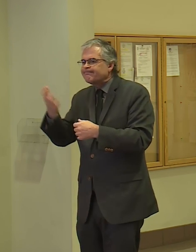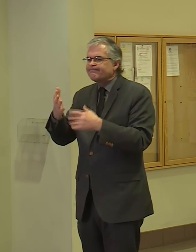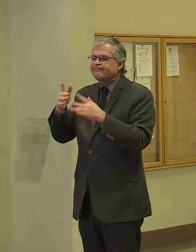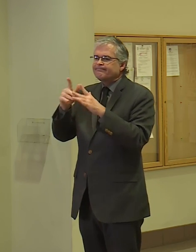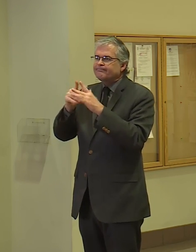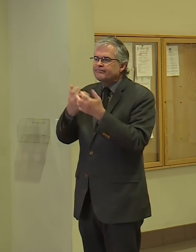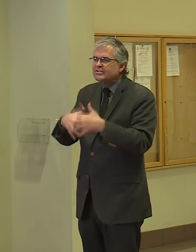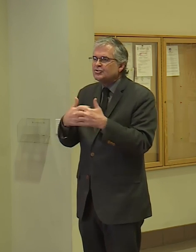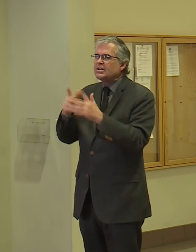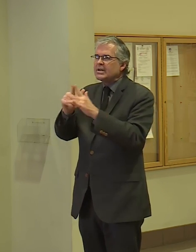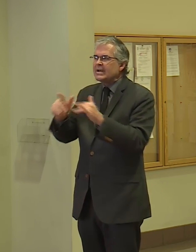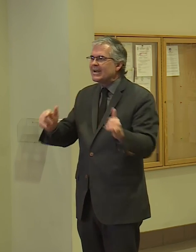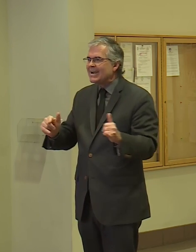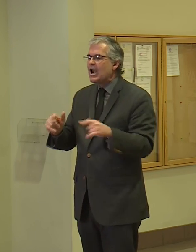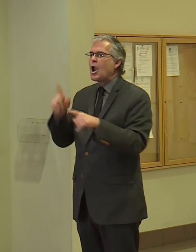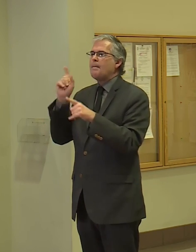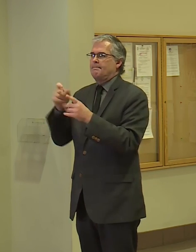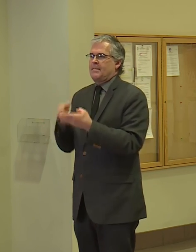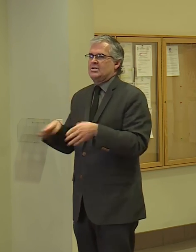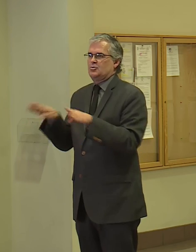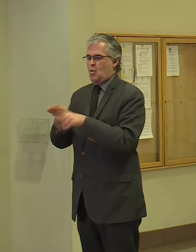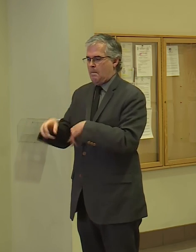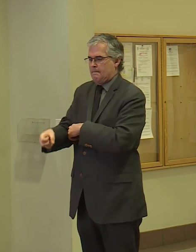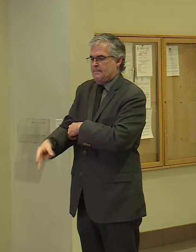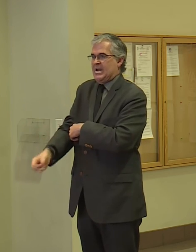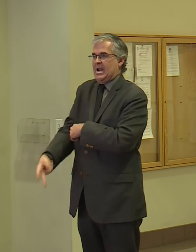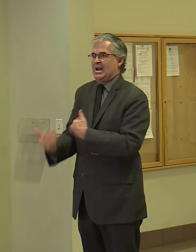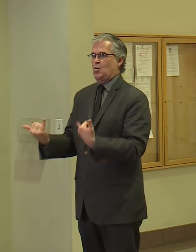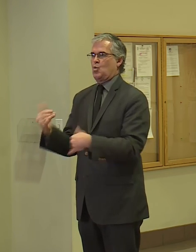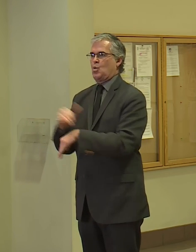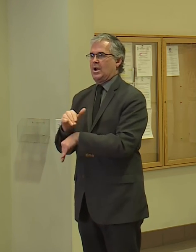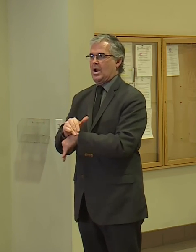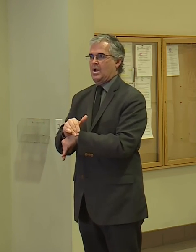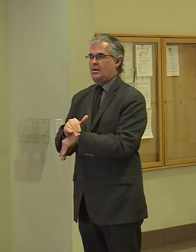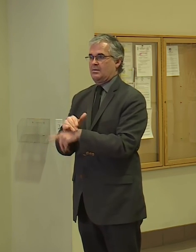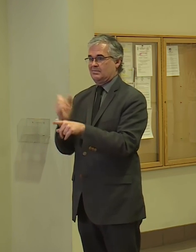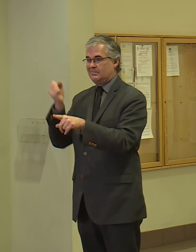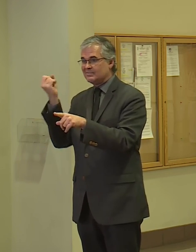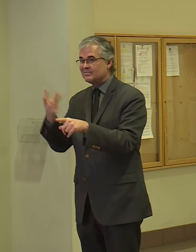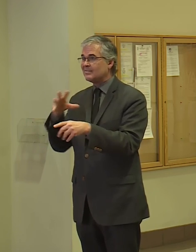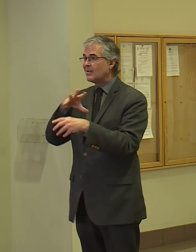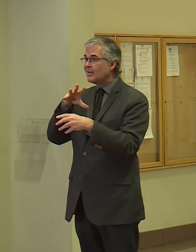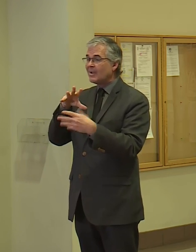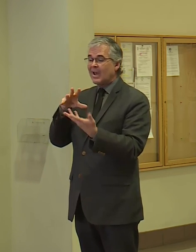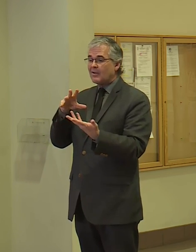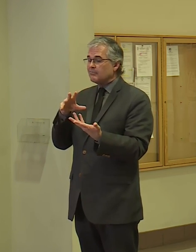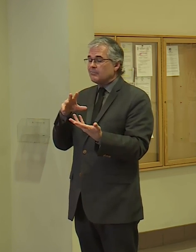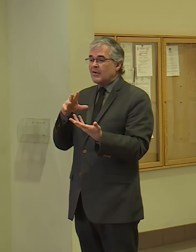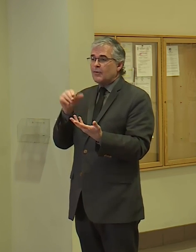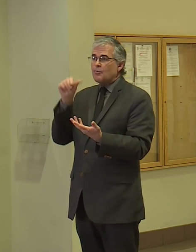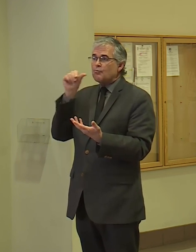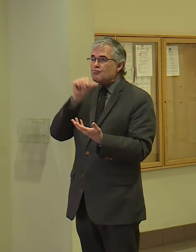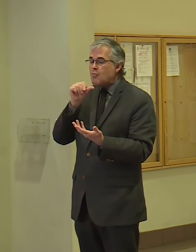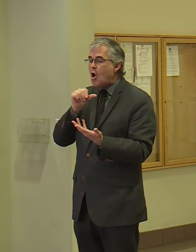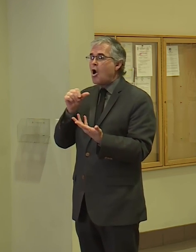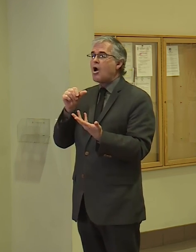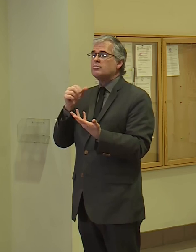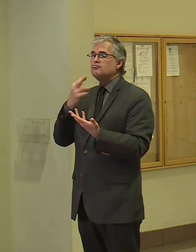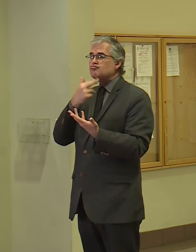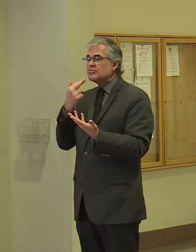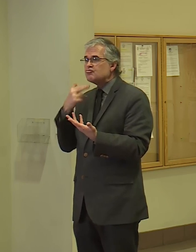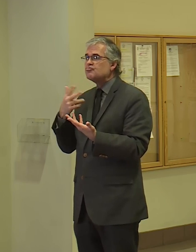open and have any gambling activity that includes the bars includes a convenience stores includes a grocery stores all